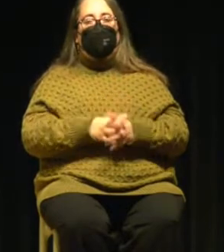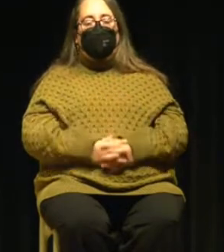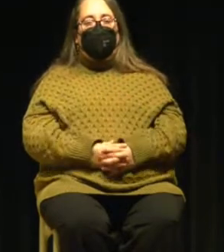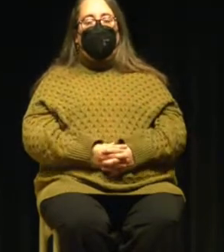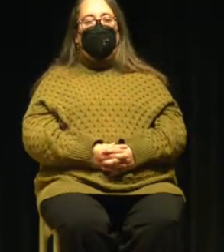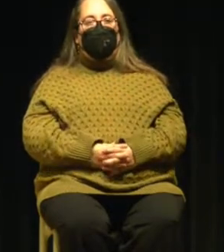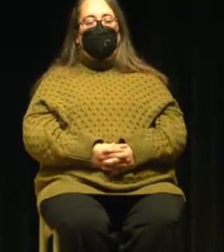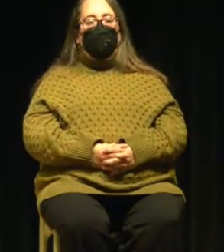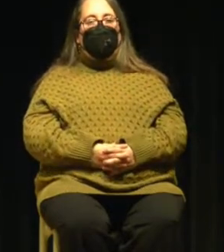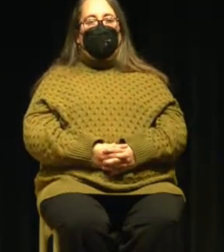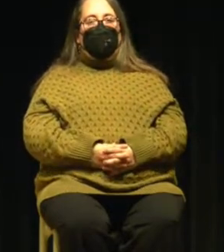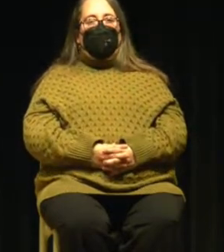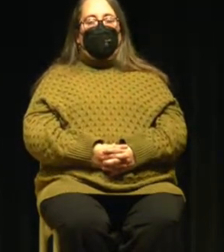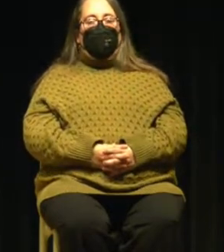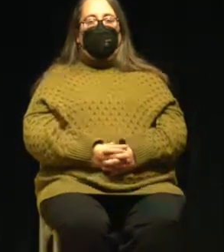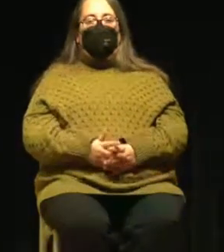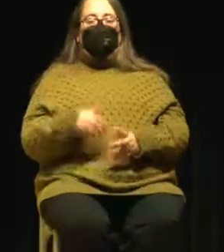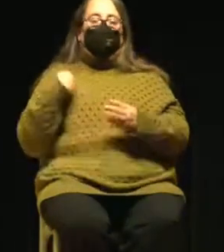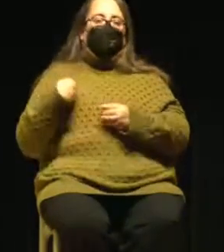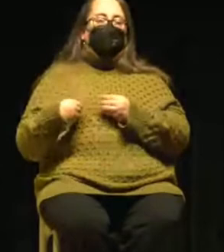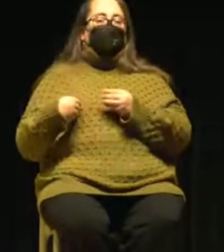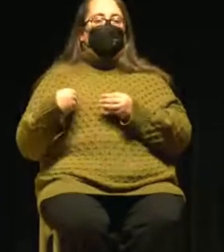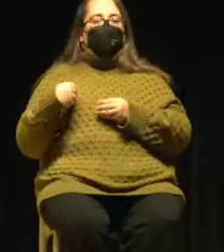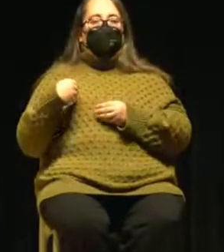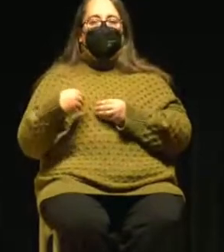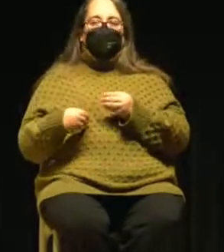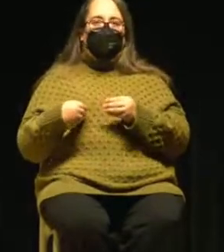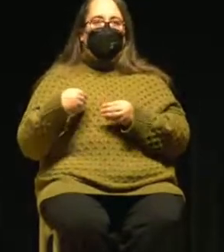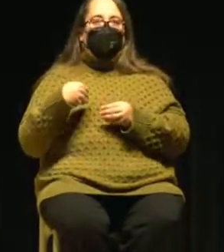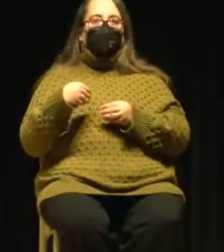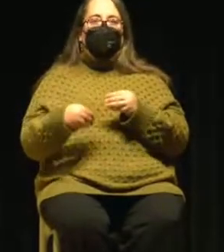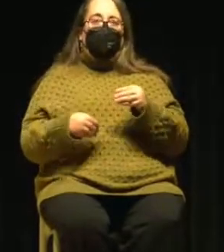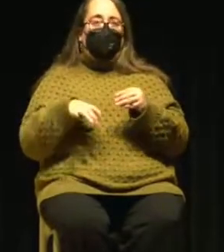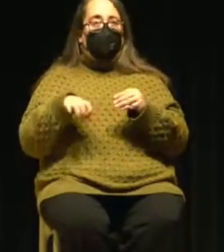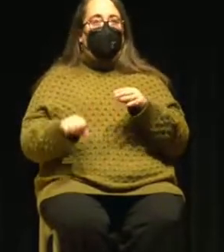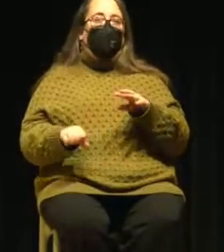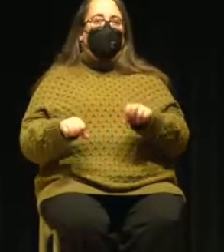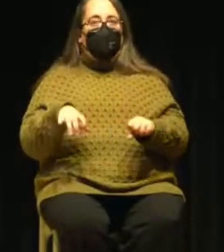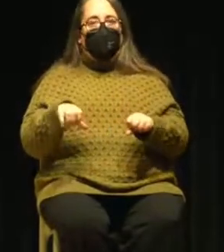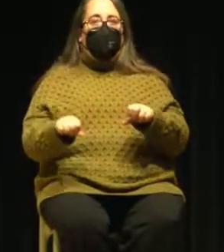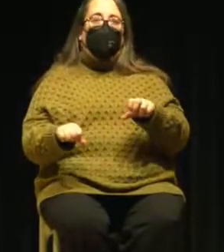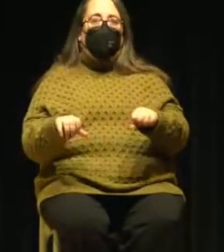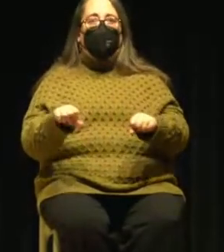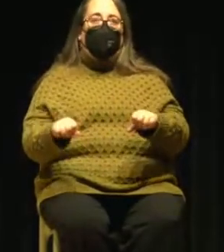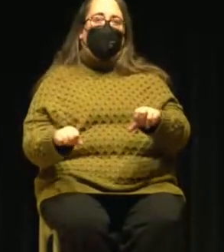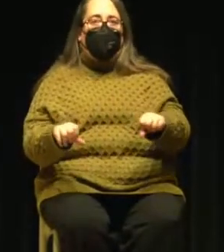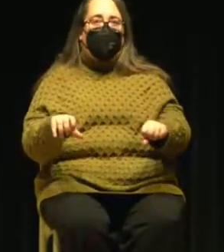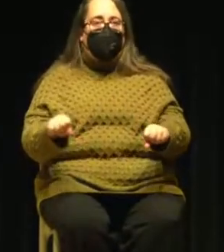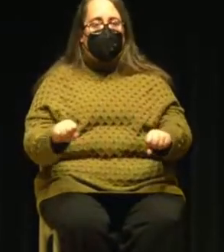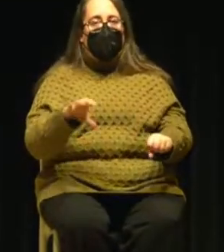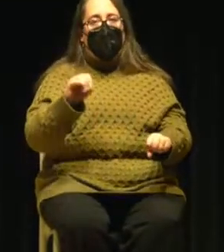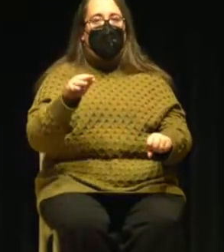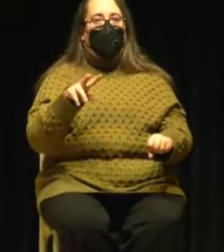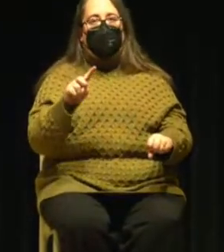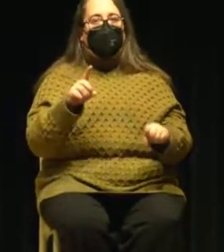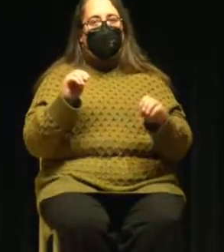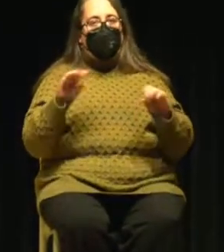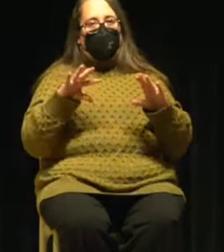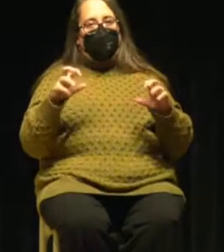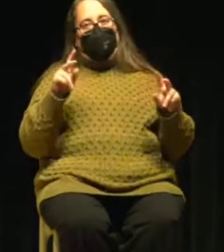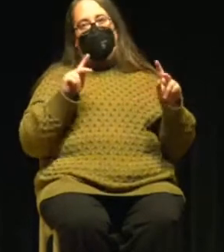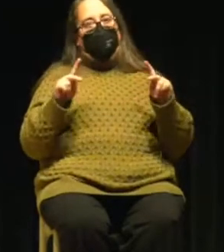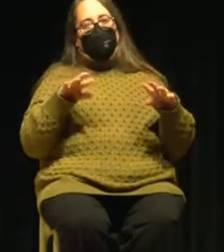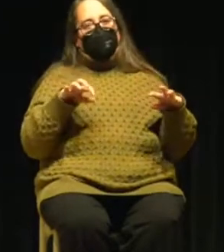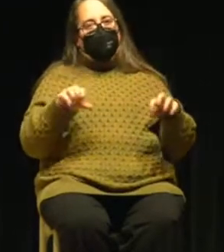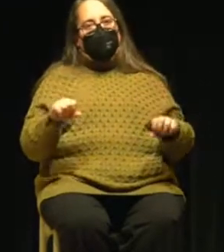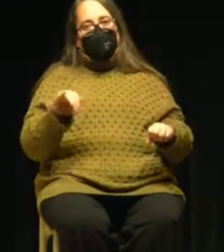This is a legacy of being colonized. You know, there's no group of people that was